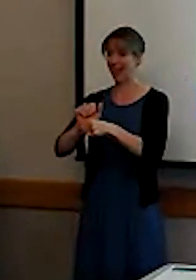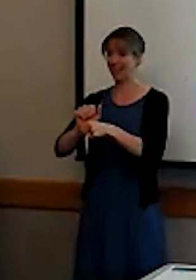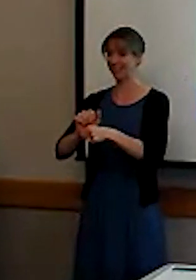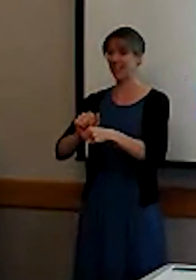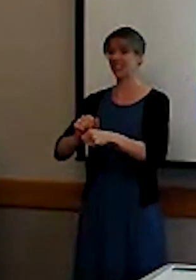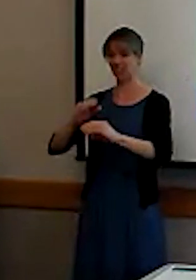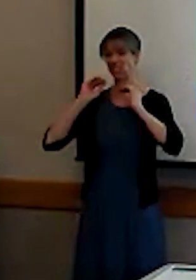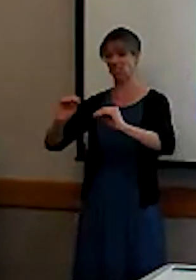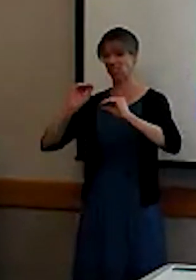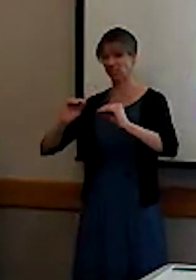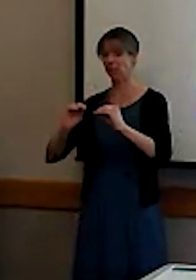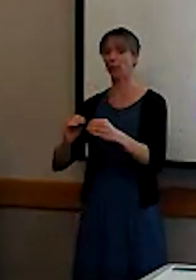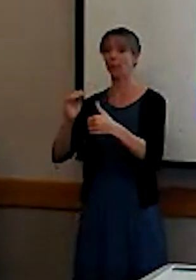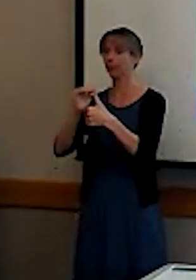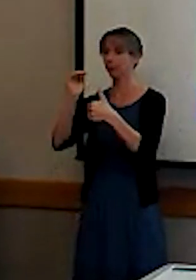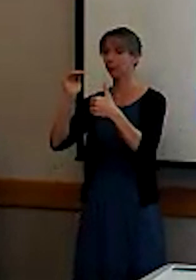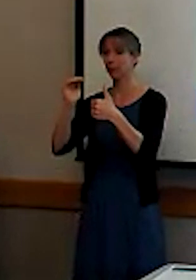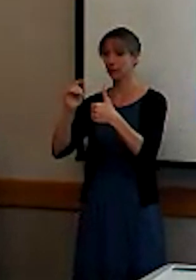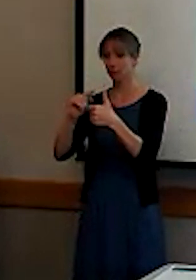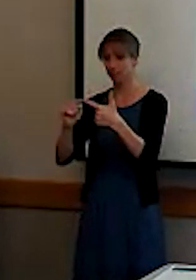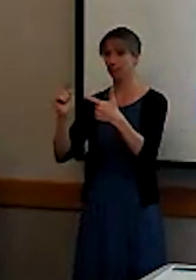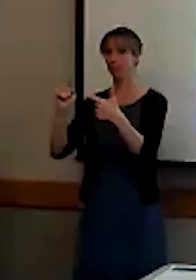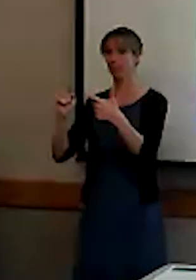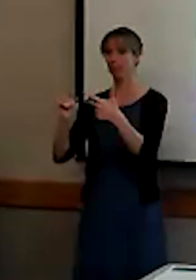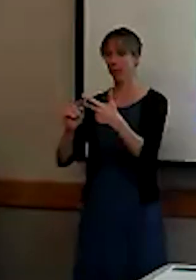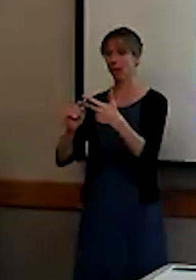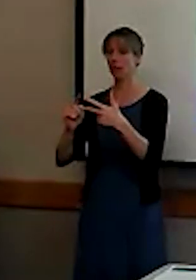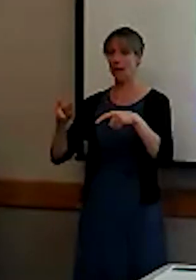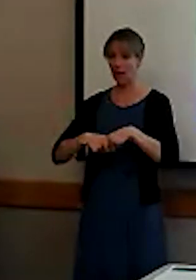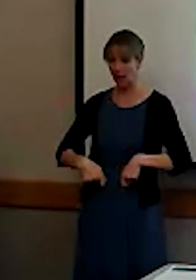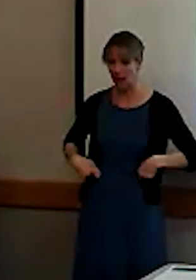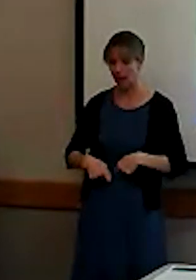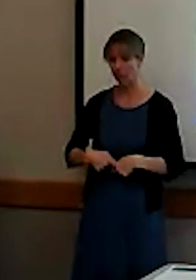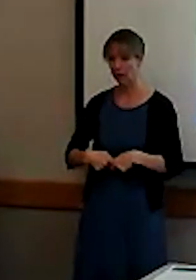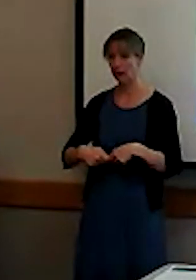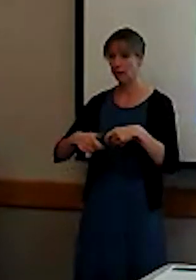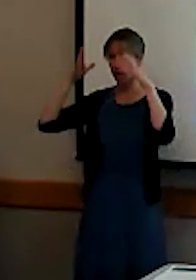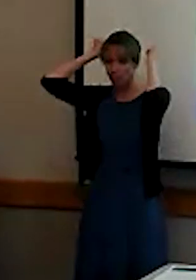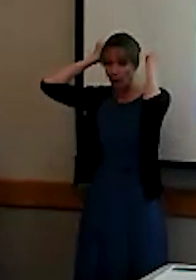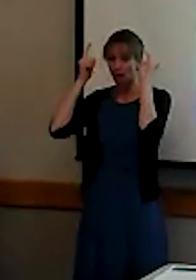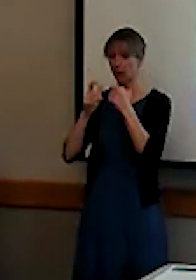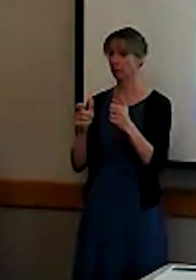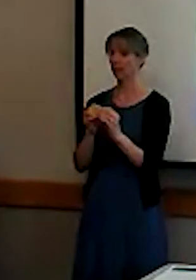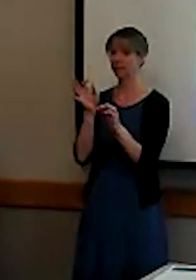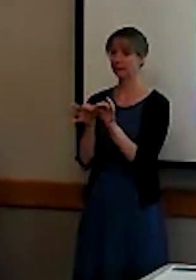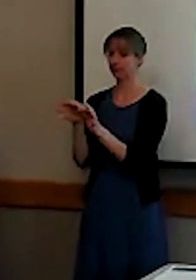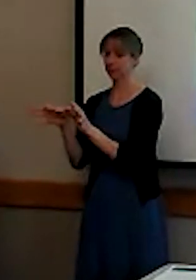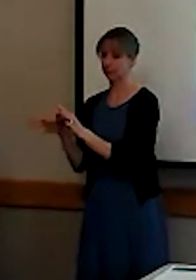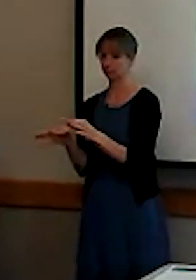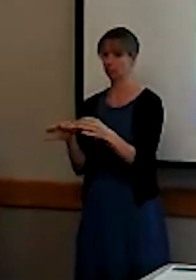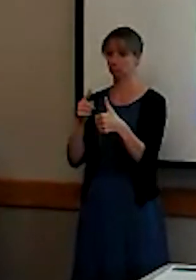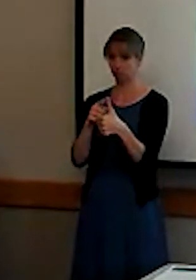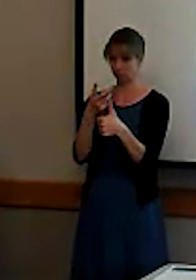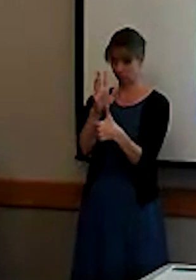rather than just sitting there and saying, okay, get your apron on, pull your hair back and do this. Just do simple steps. And by doing